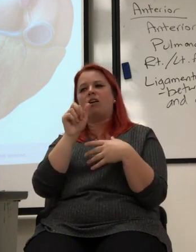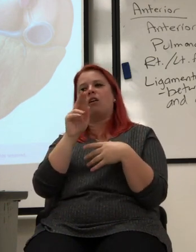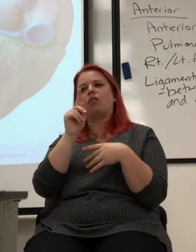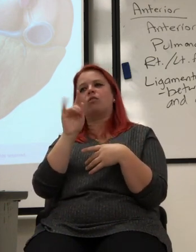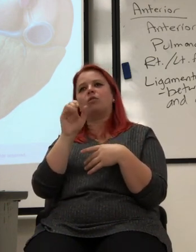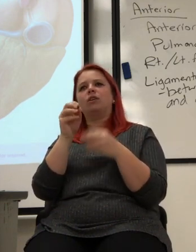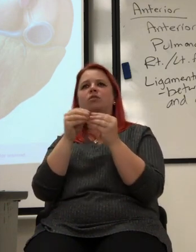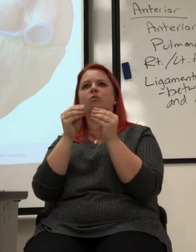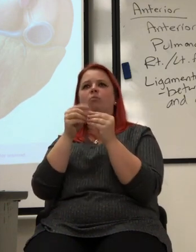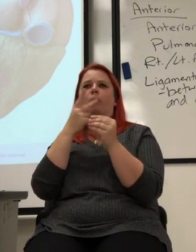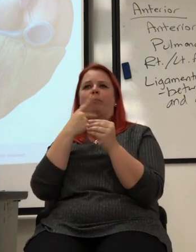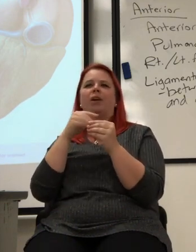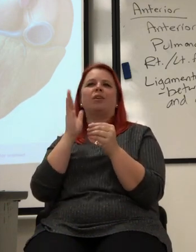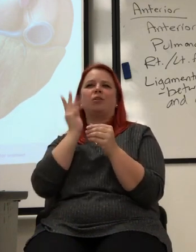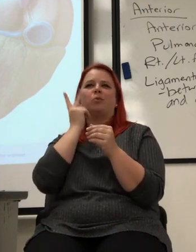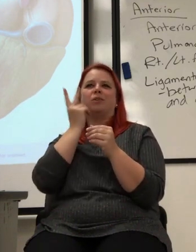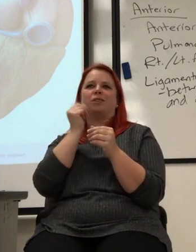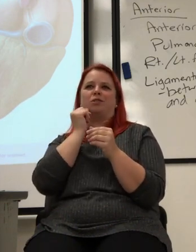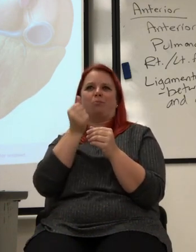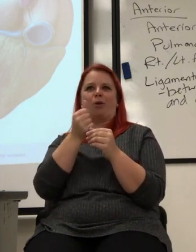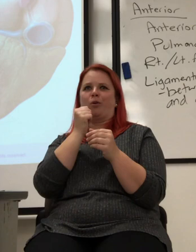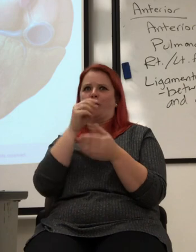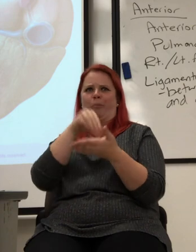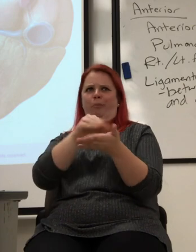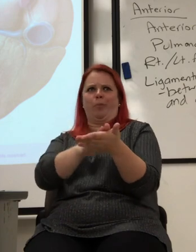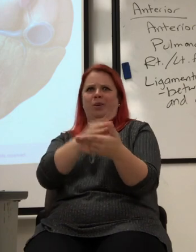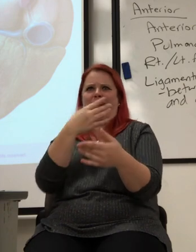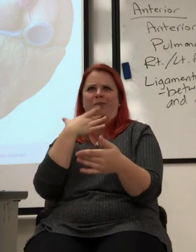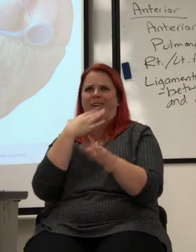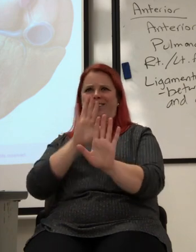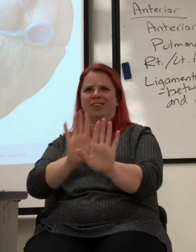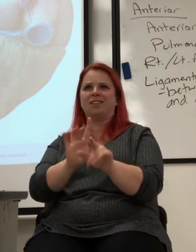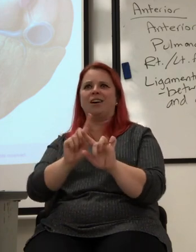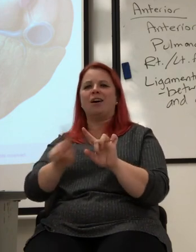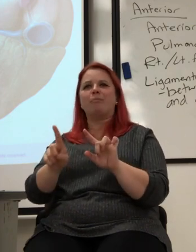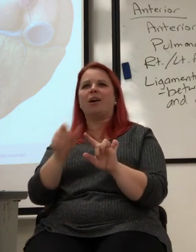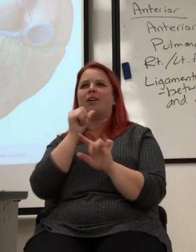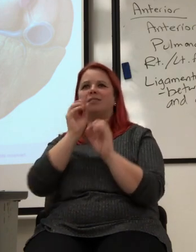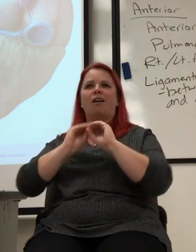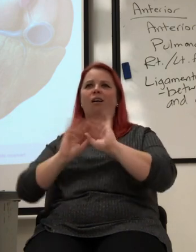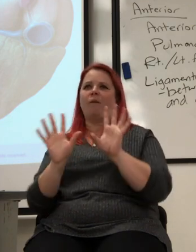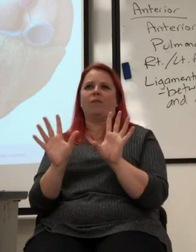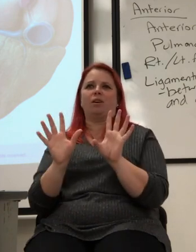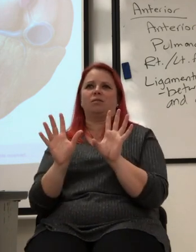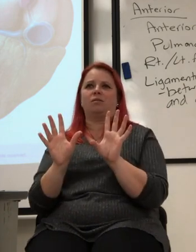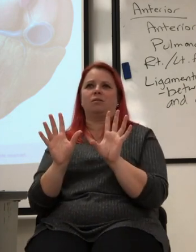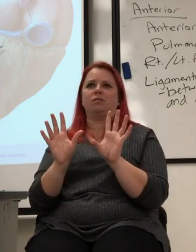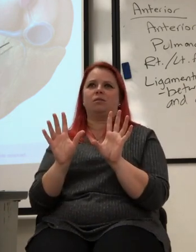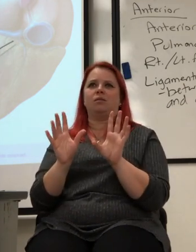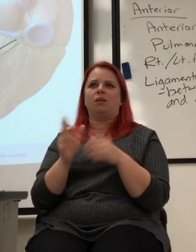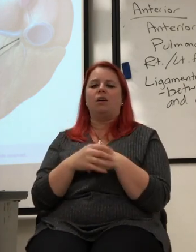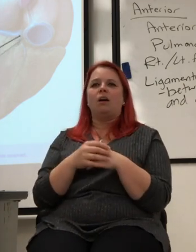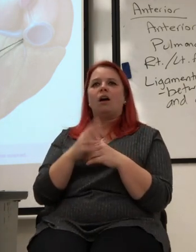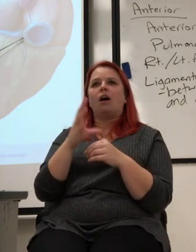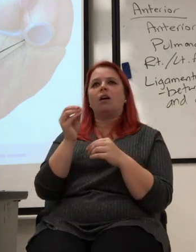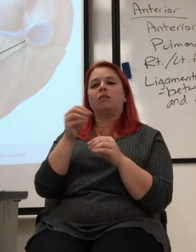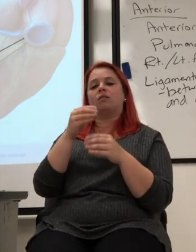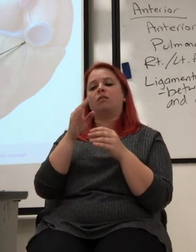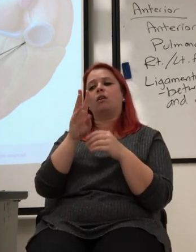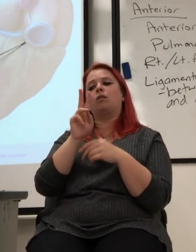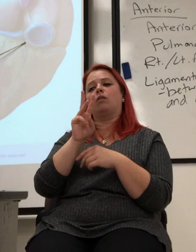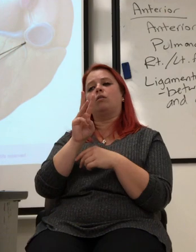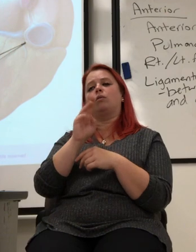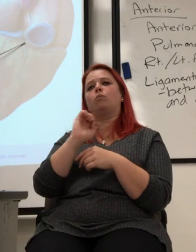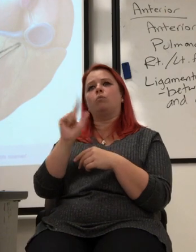pinkish. Well, you just have to see tomorrow. Don't write those colors down. But it's not obvious. And the walls are